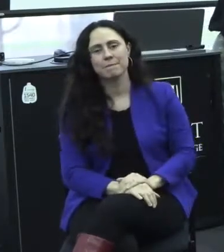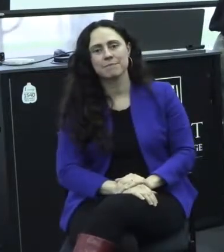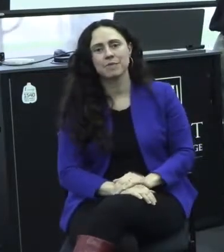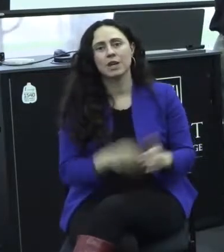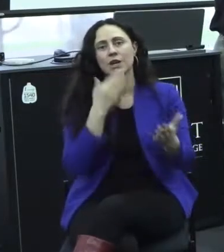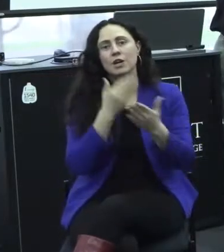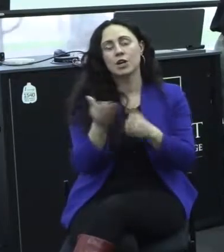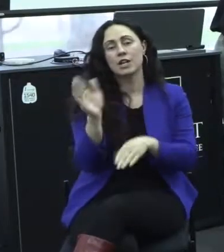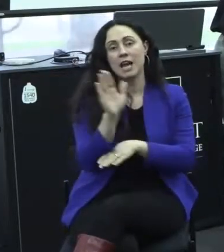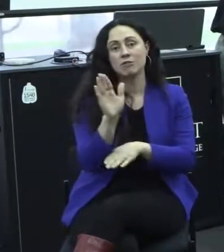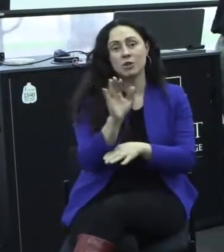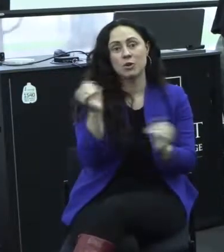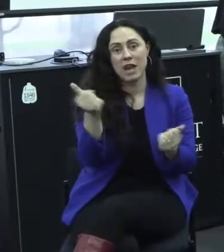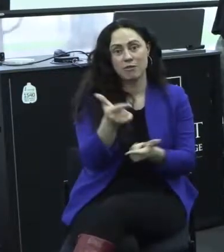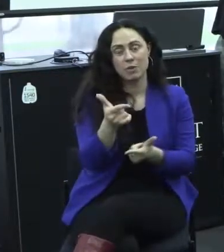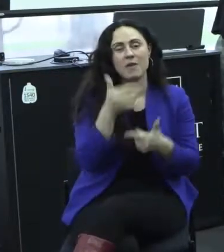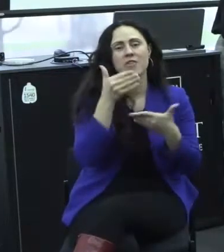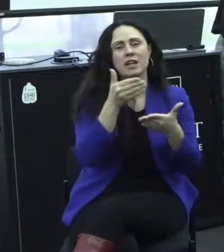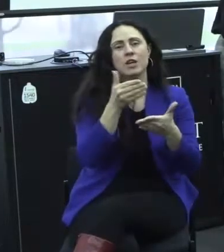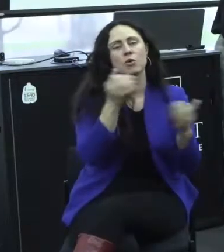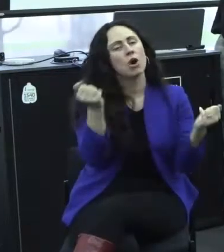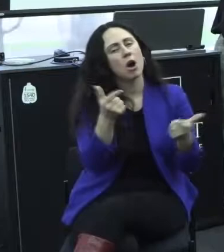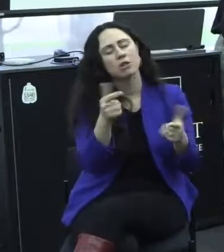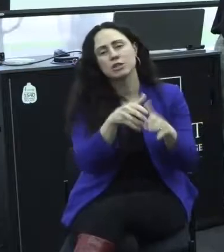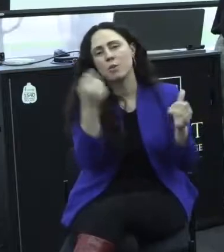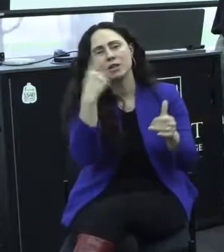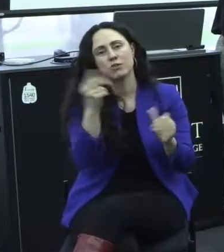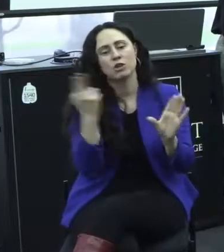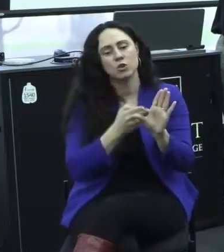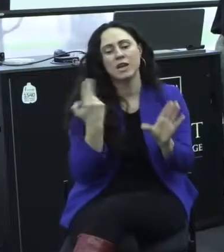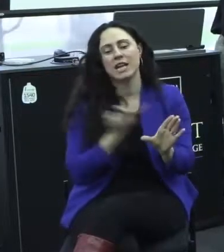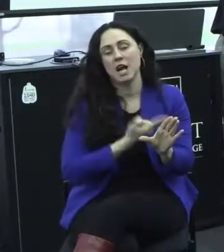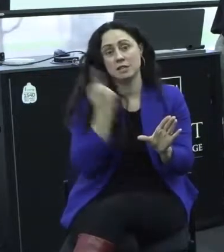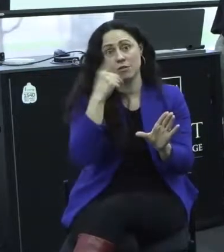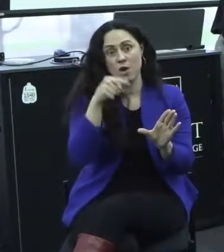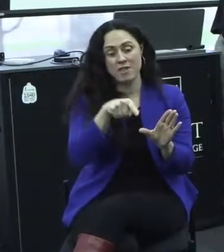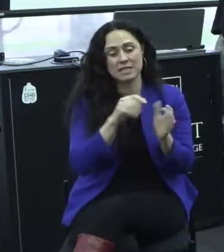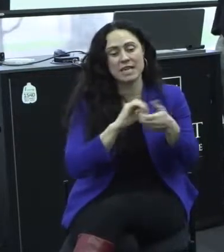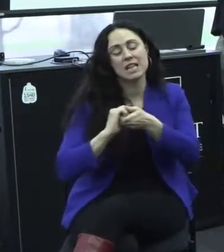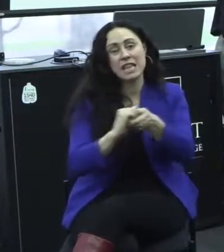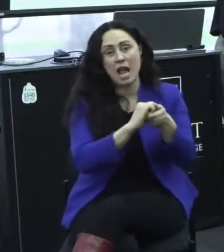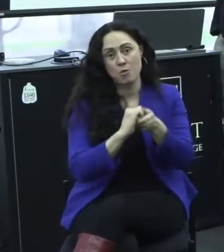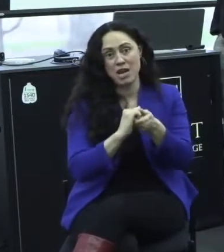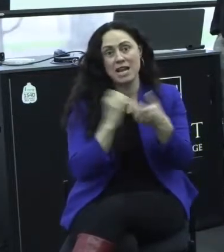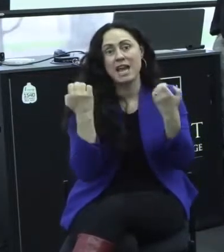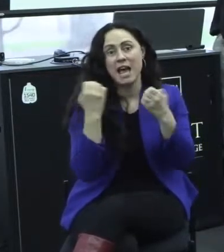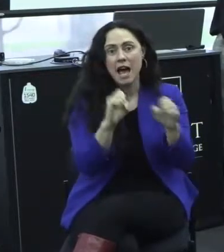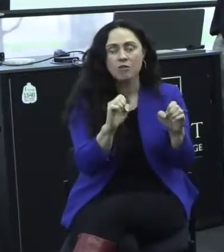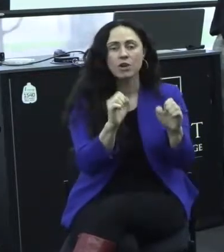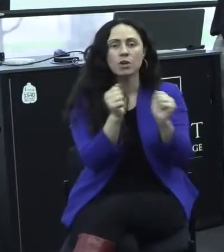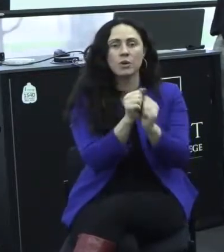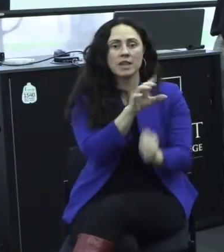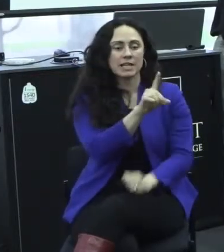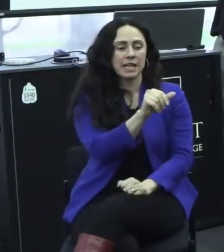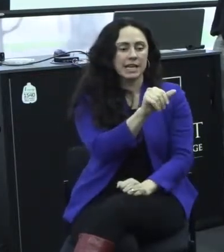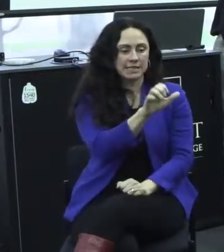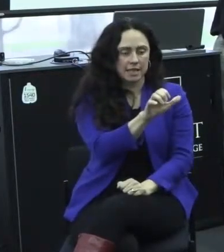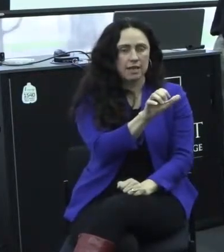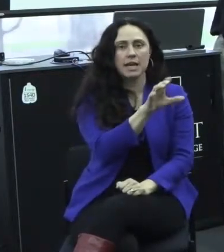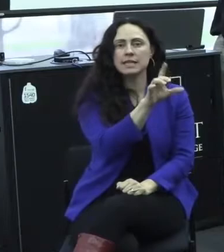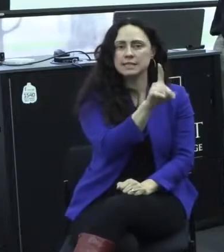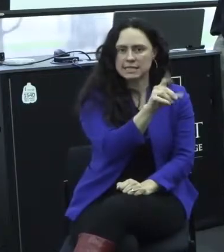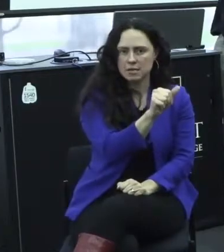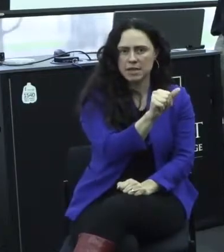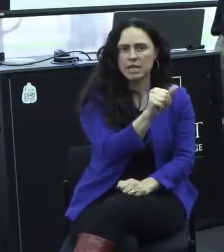Good afternoon, everyone. Thank you all so much for joining us for this collaborative effort between the DAC, the Disability